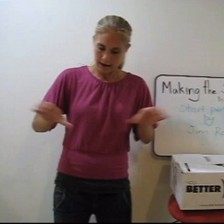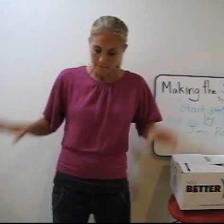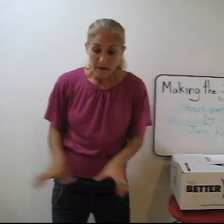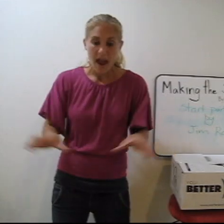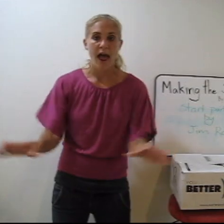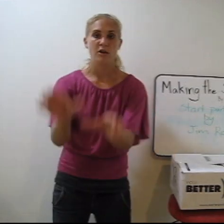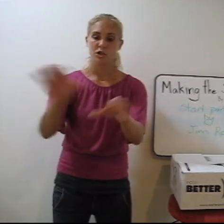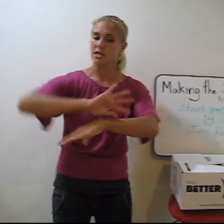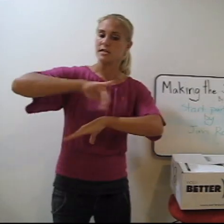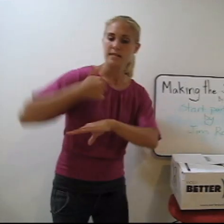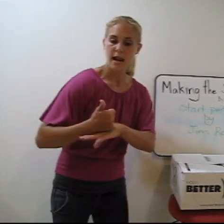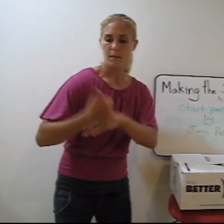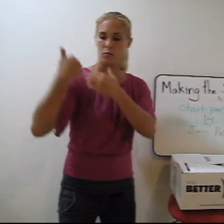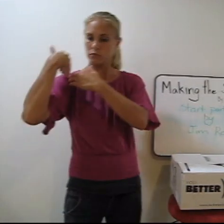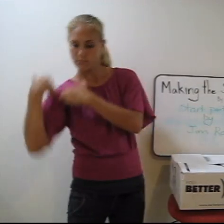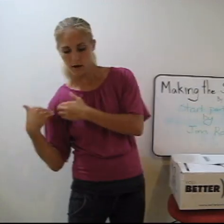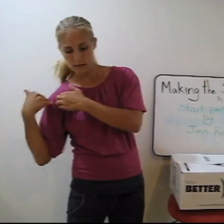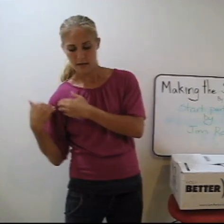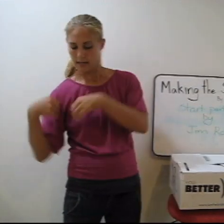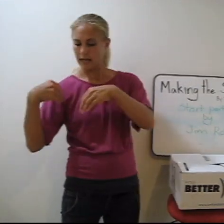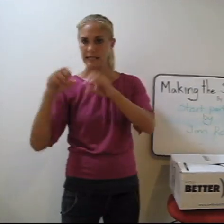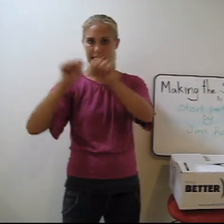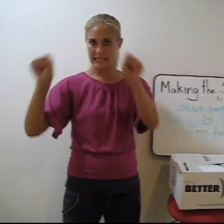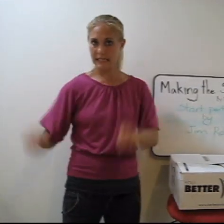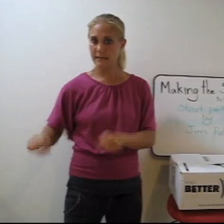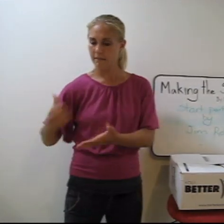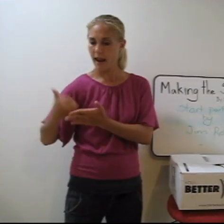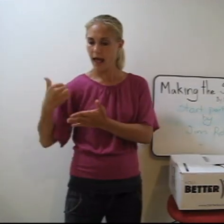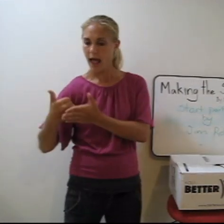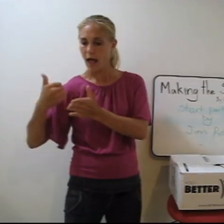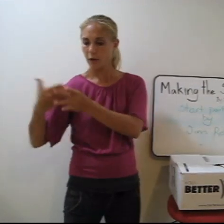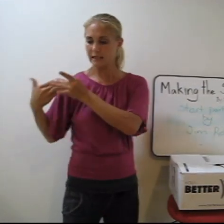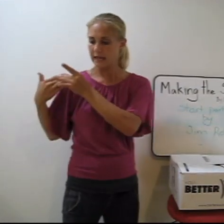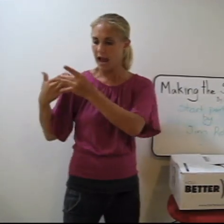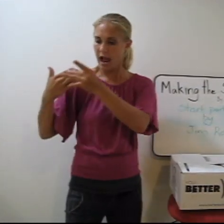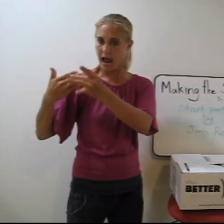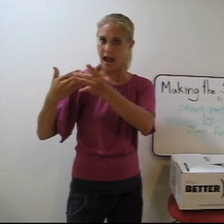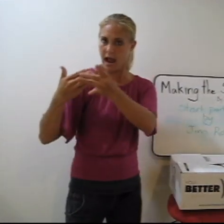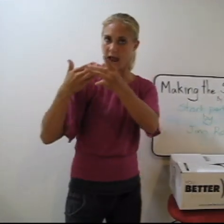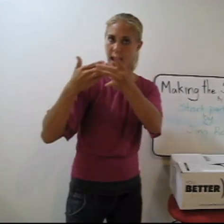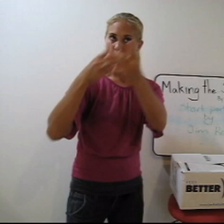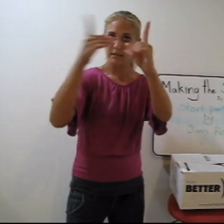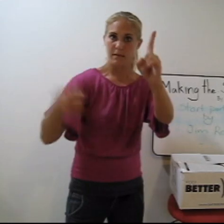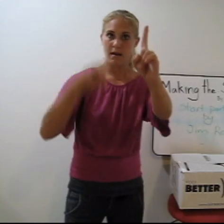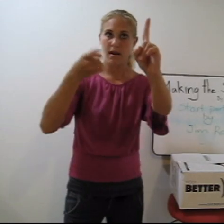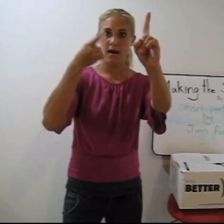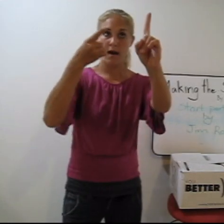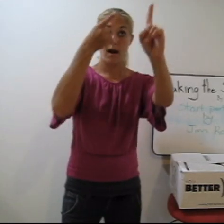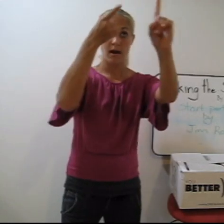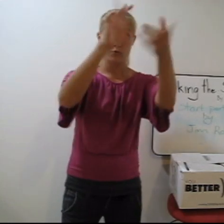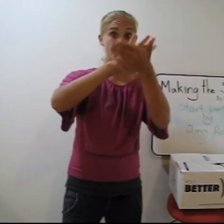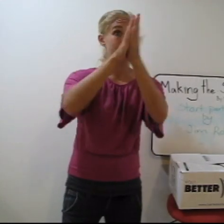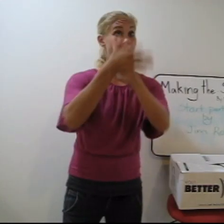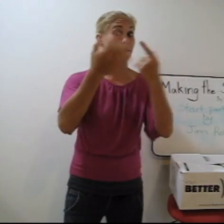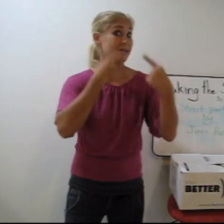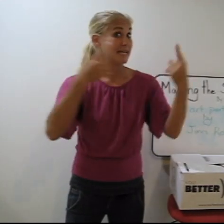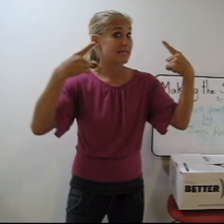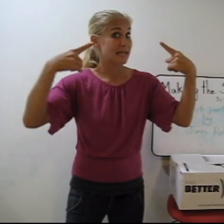an accountability and improvement system that guides you all along the way to help you actually achieve those big